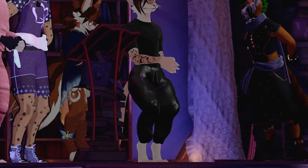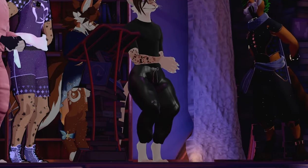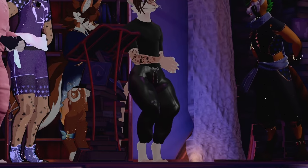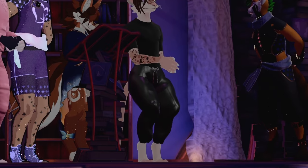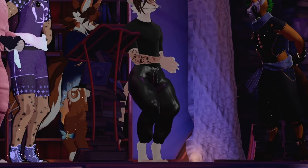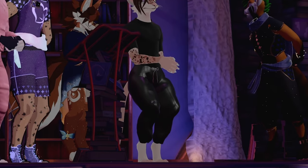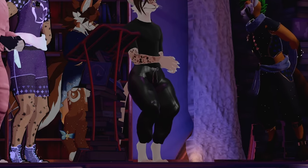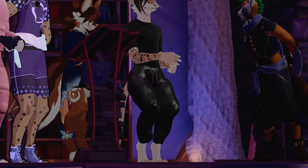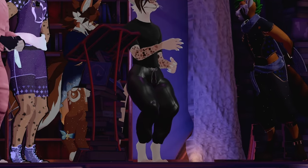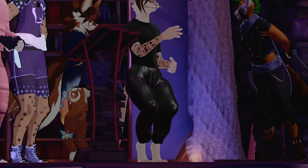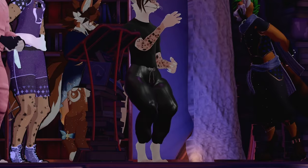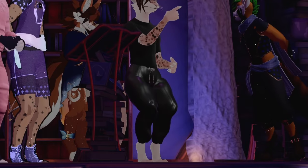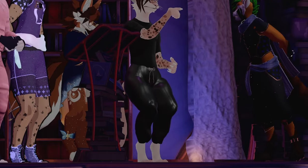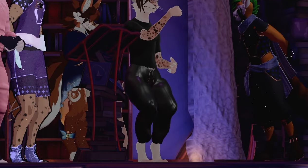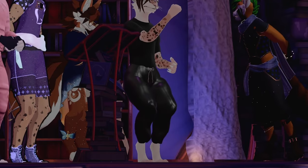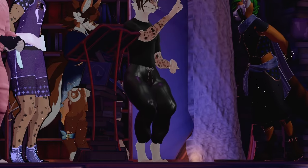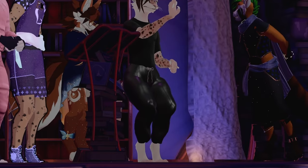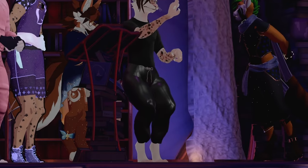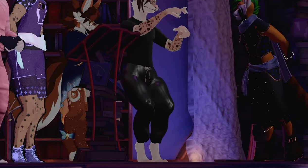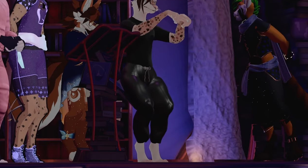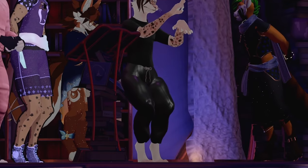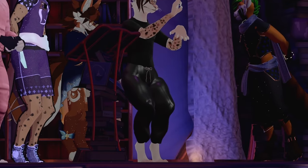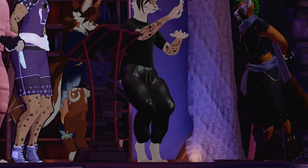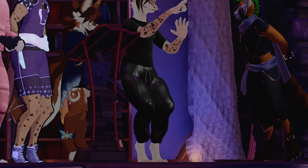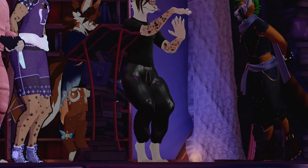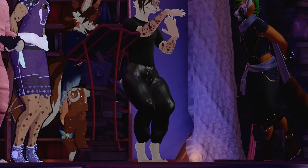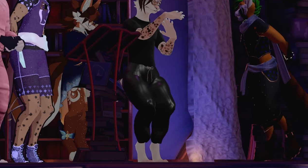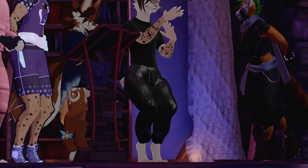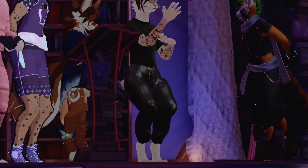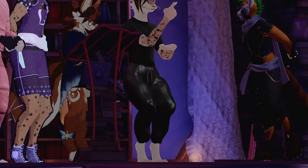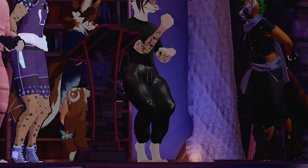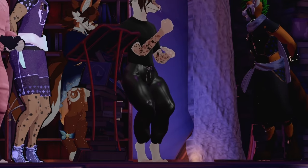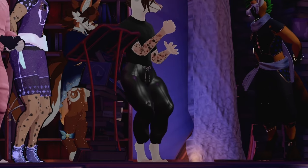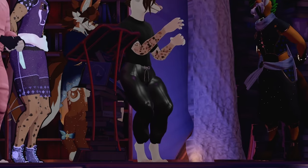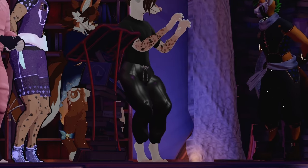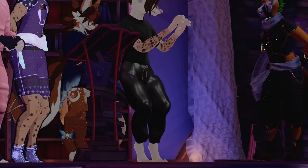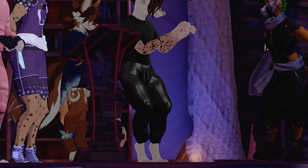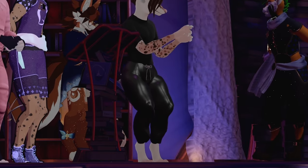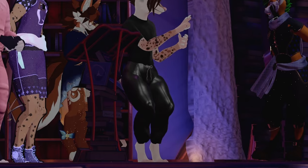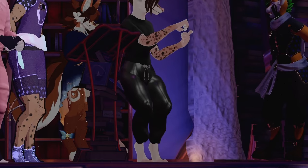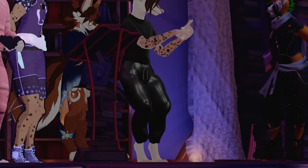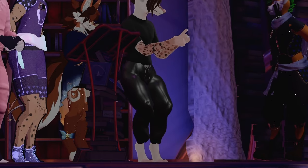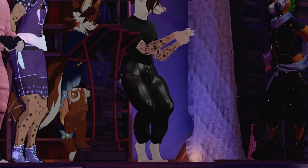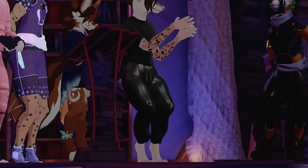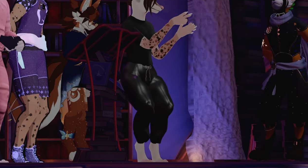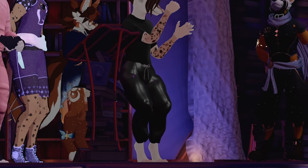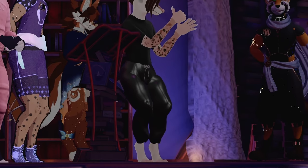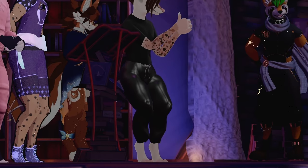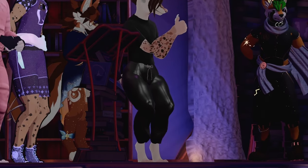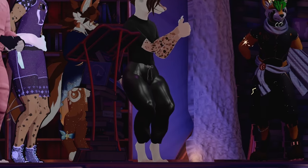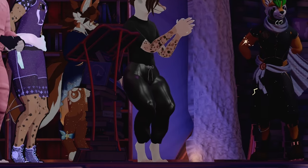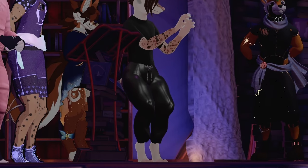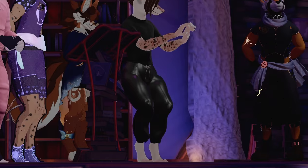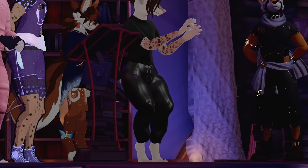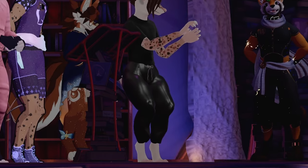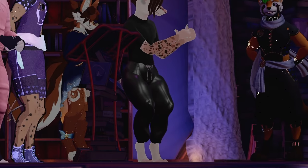Gore Mutt asked, how do I encourage friends to learn with me so I'm not alone? Are my hearing friends allowed to come? Yes.